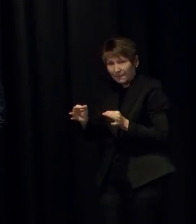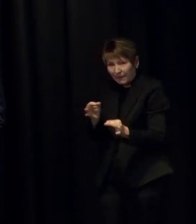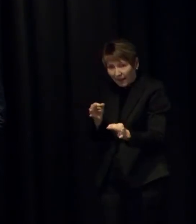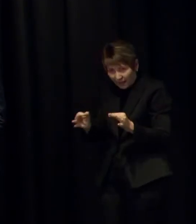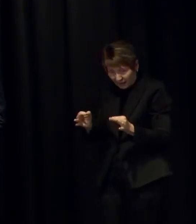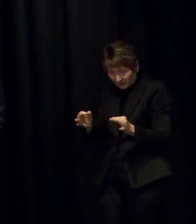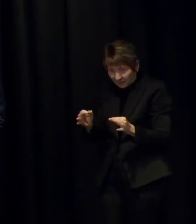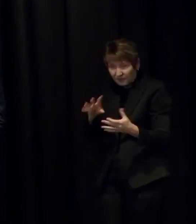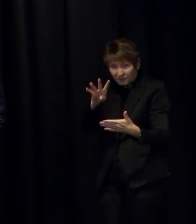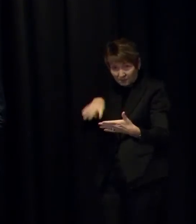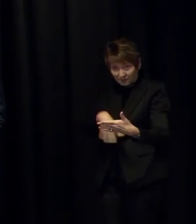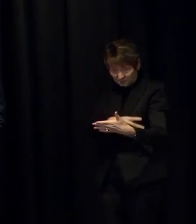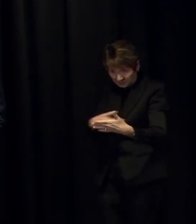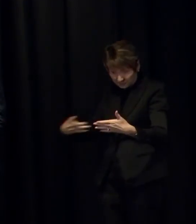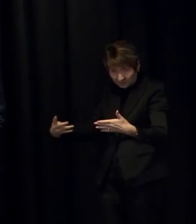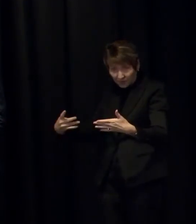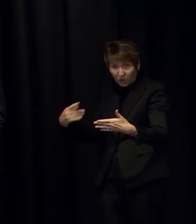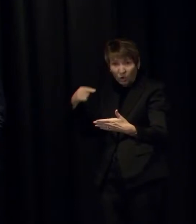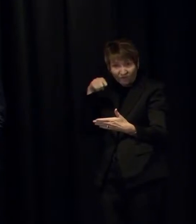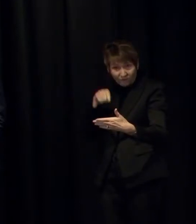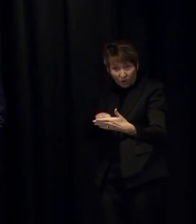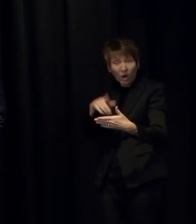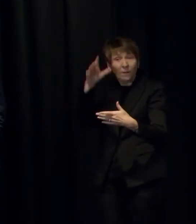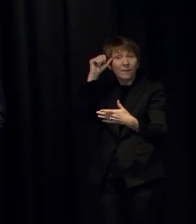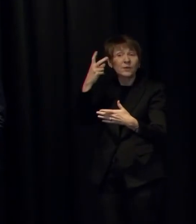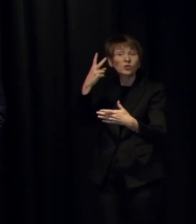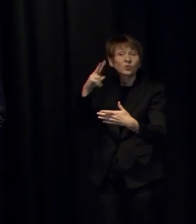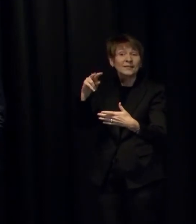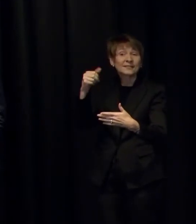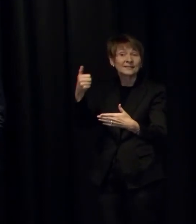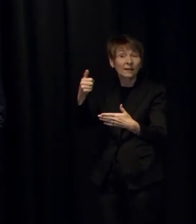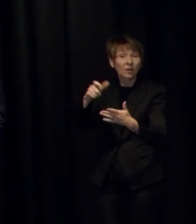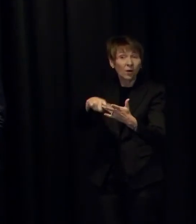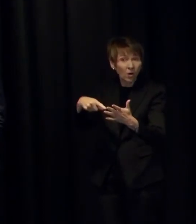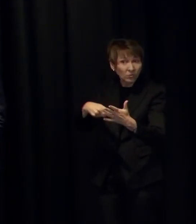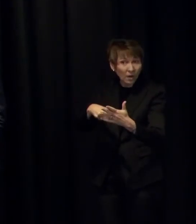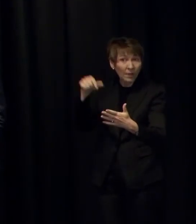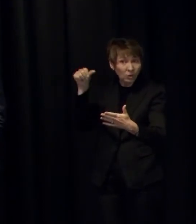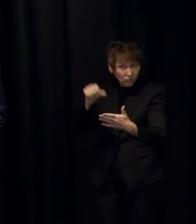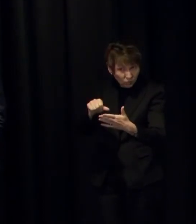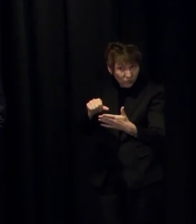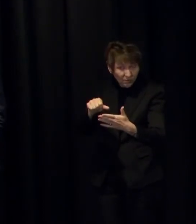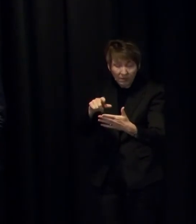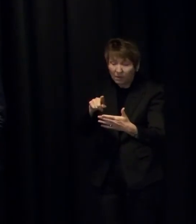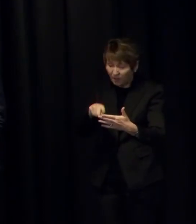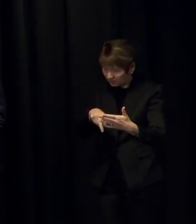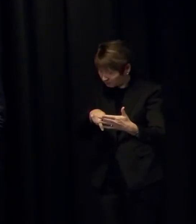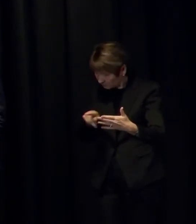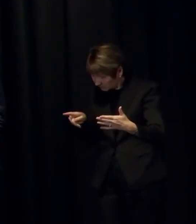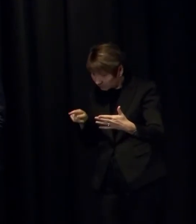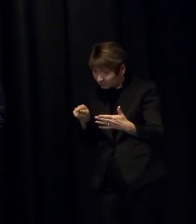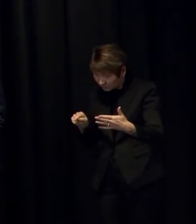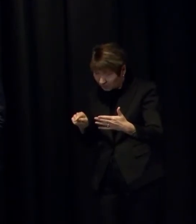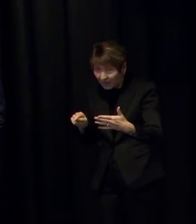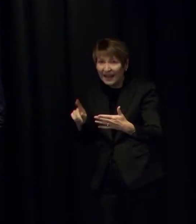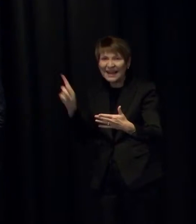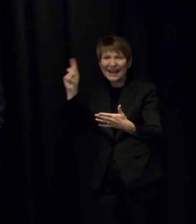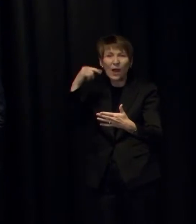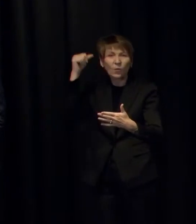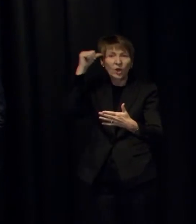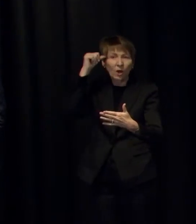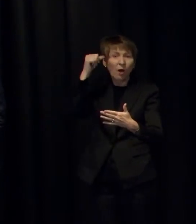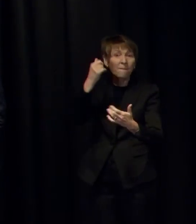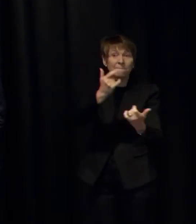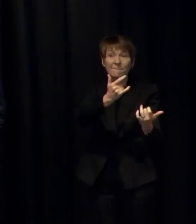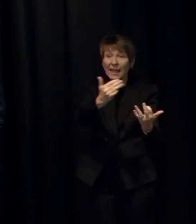70, then you finish up with a very bad outcome. We're doing everything we can, all of us, every single Victorian, I think.